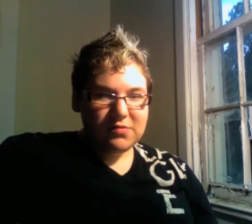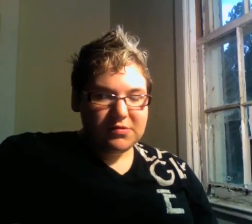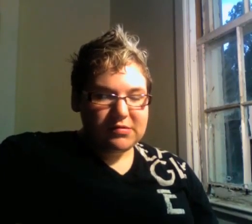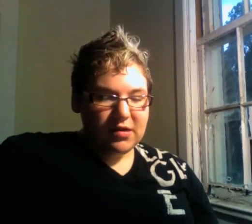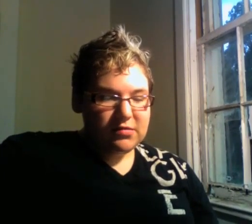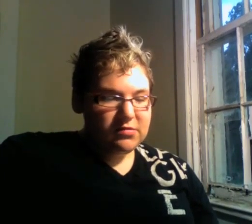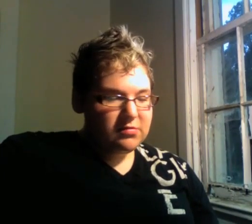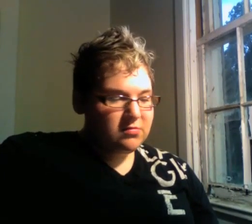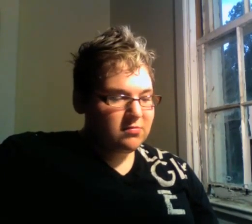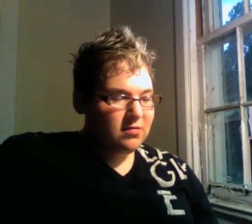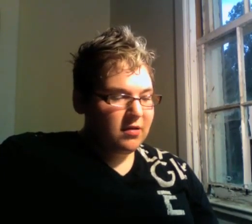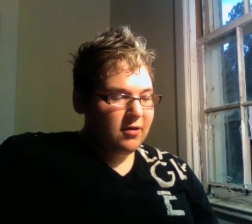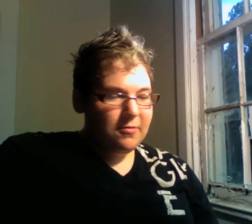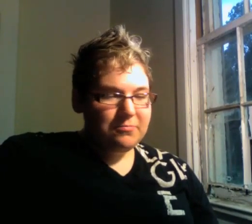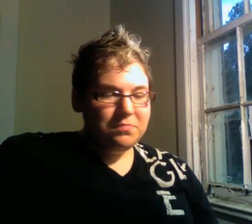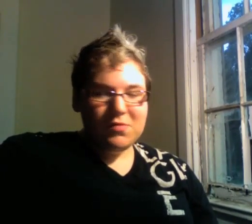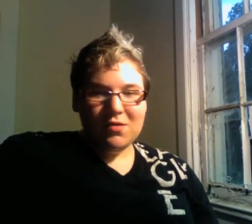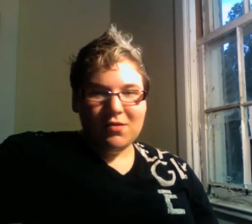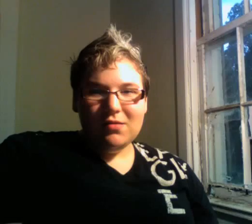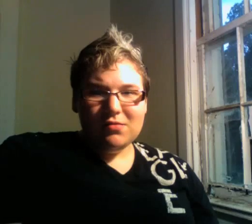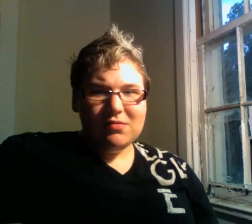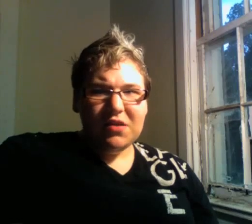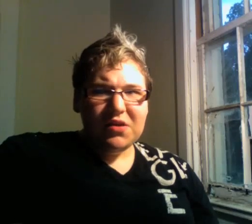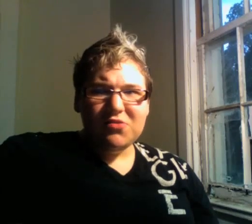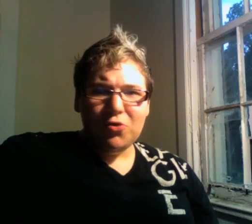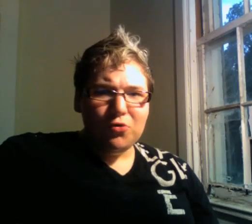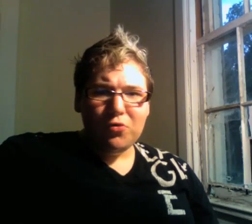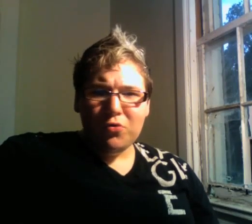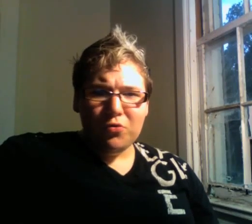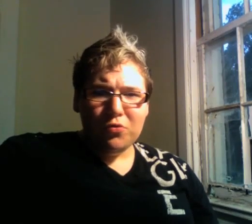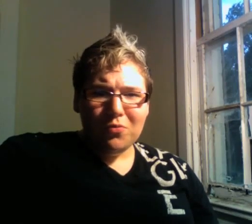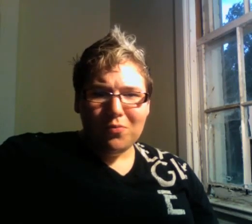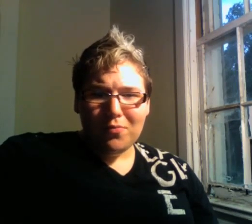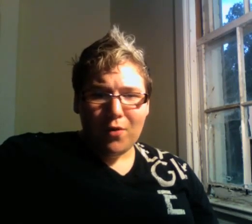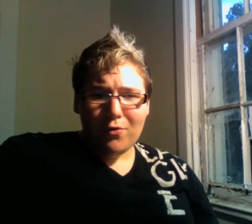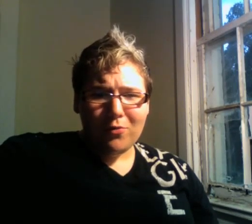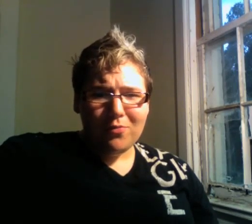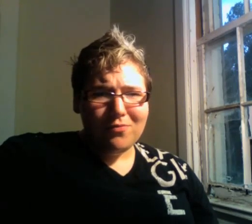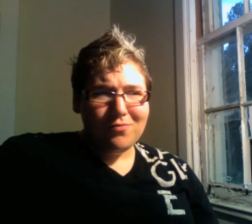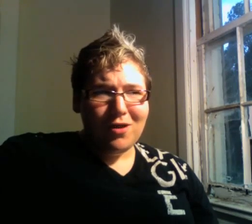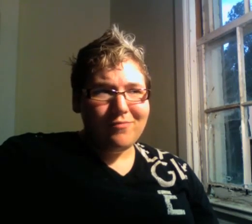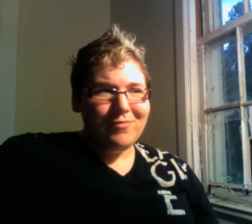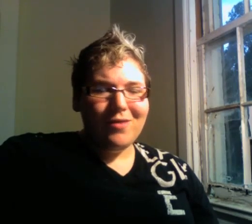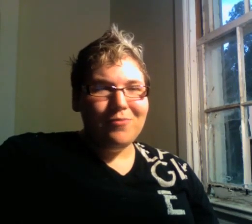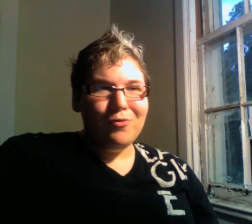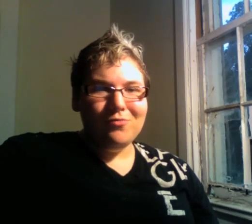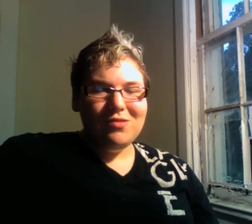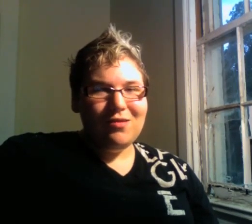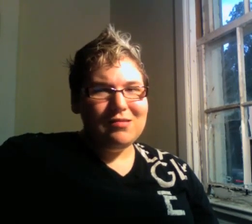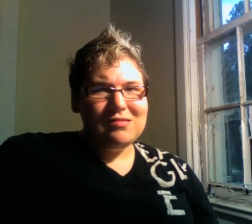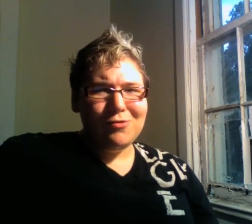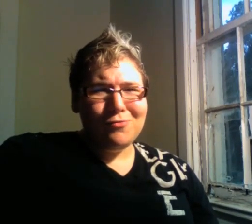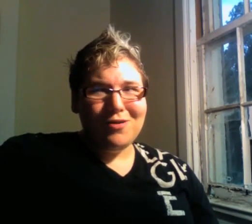State's like T2 modem not modem DSL whatever